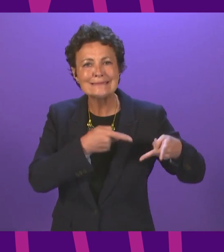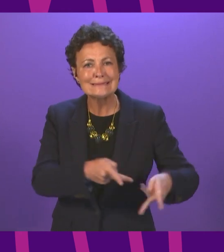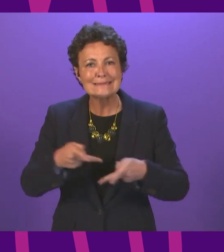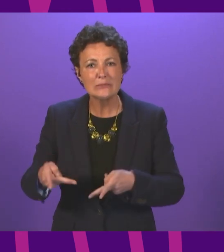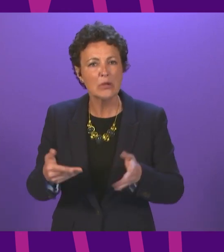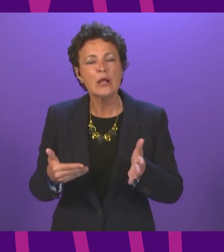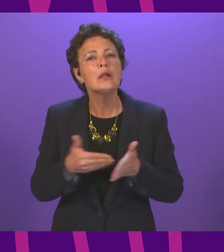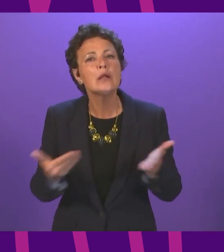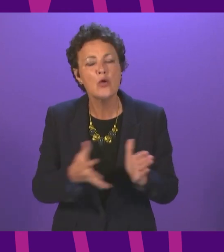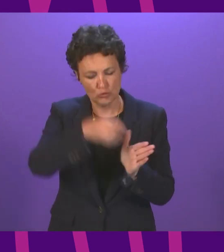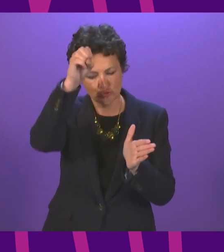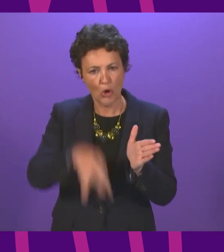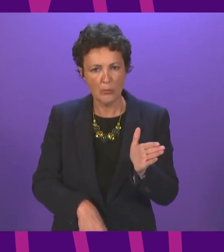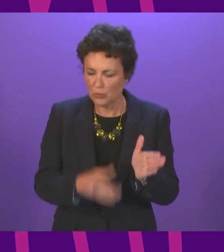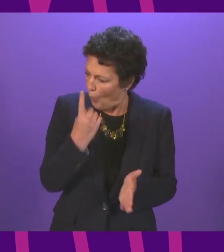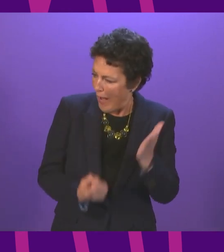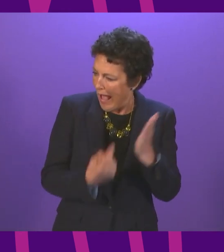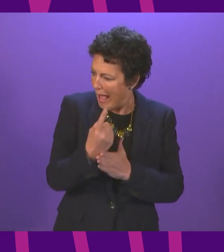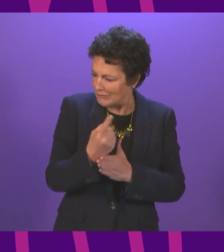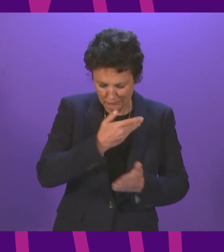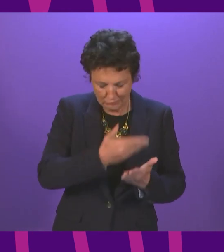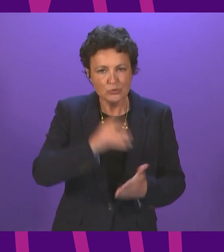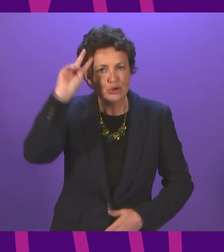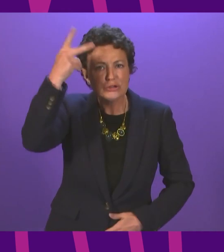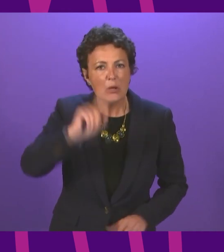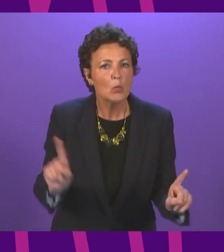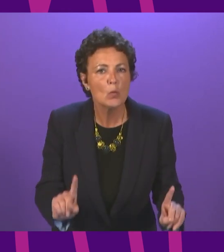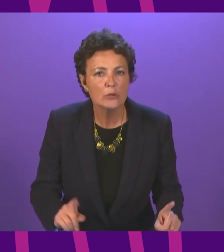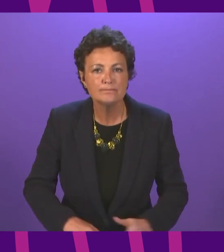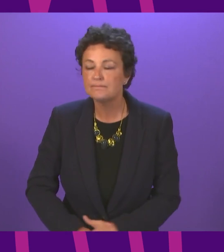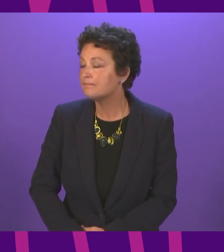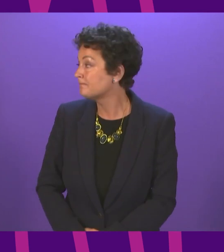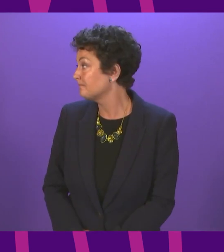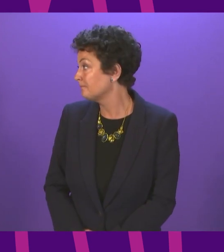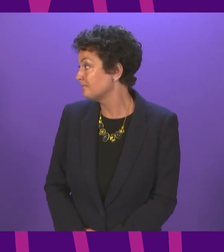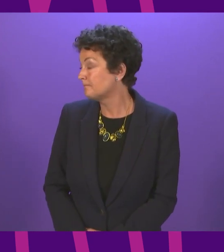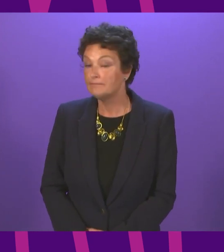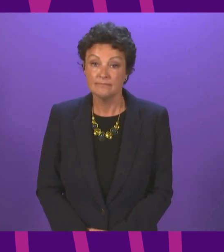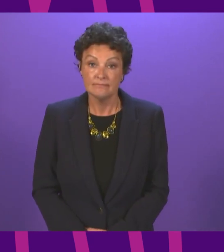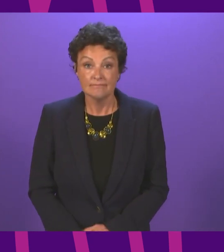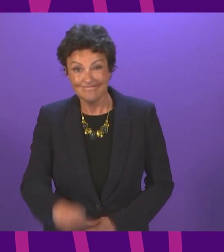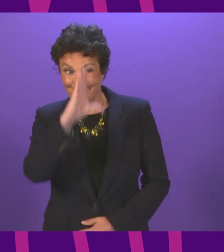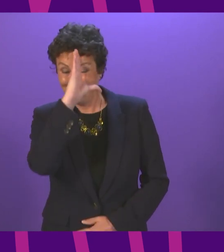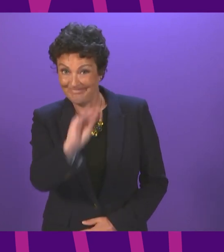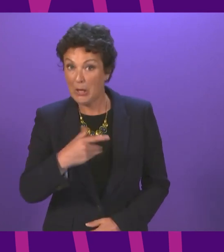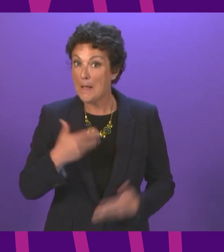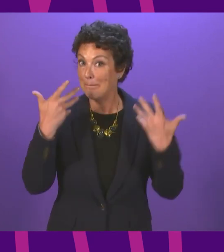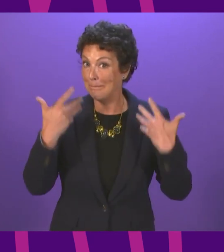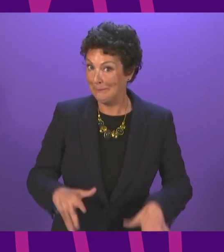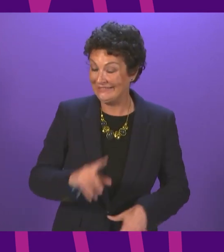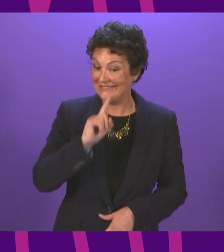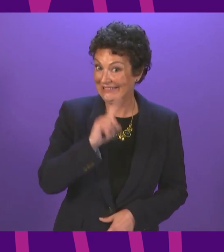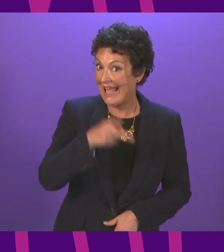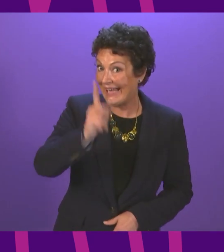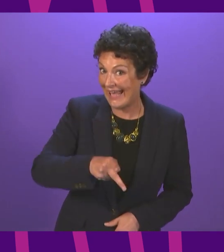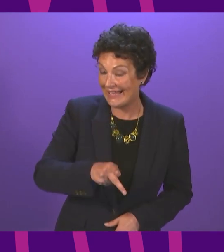now being scrapped. What happened in that time to change your mind? First Minister. Well, firstly, as I did on Tuesday in this Chamber, can I reiterate,